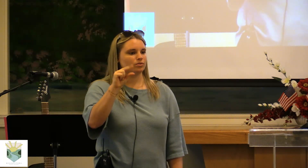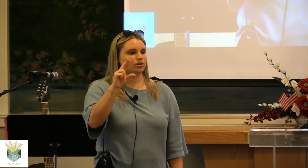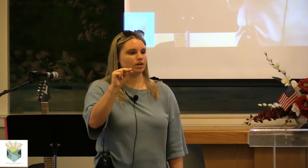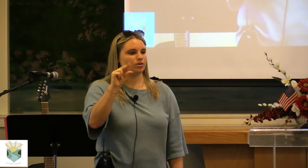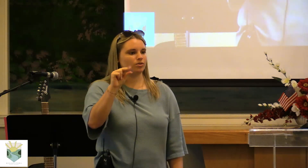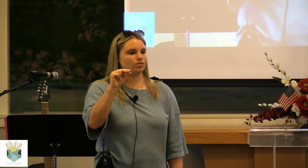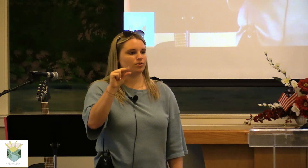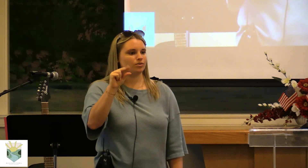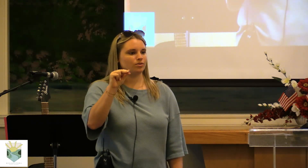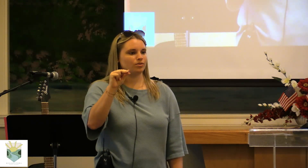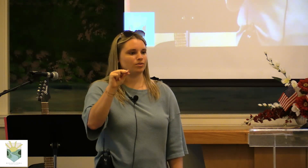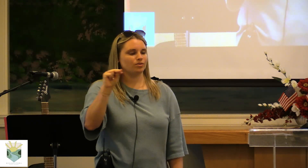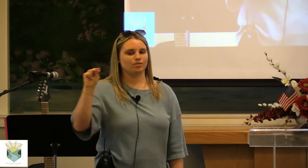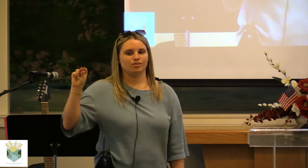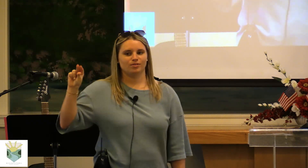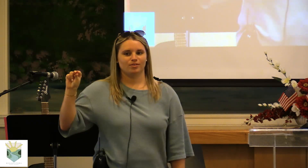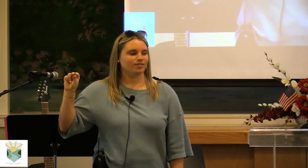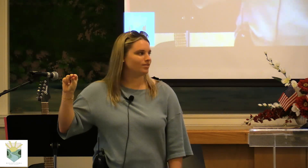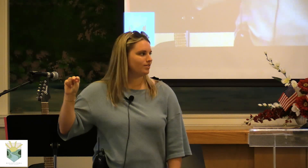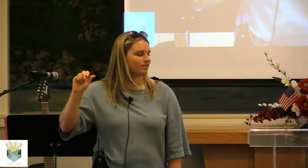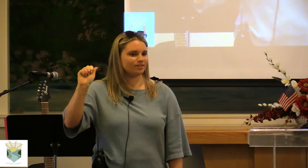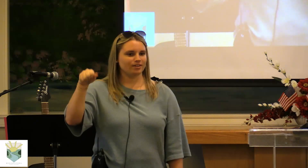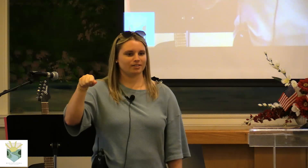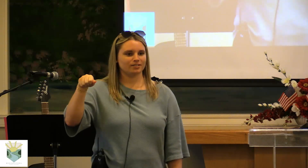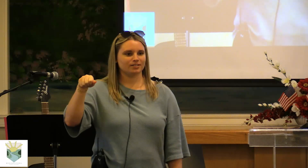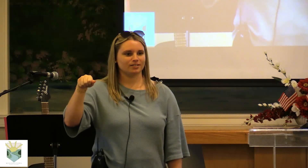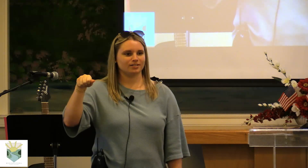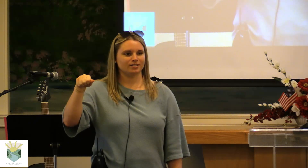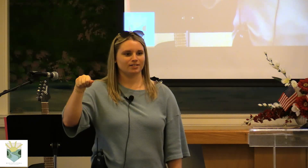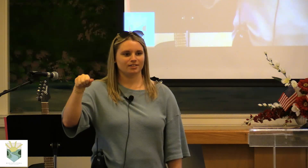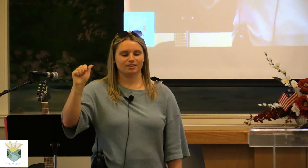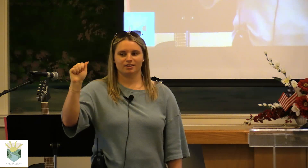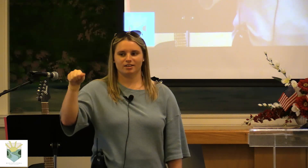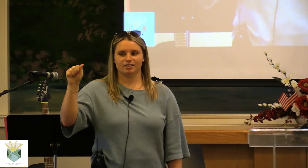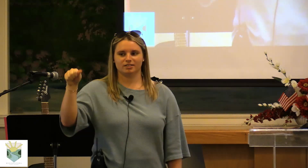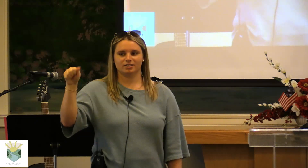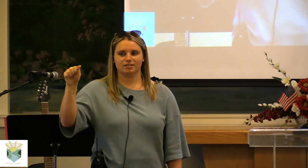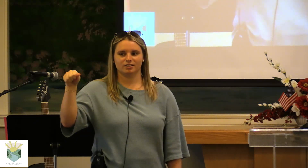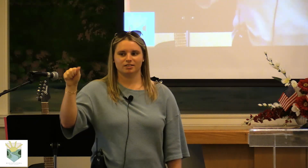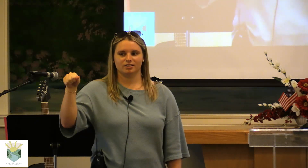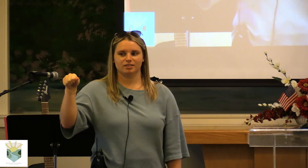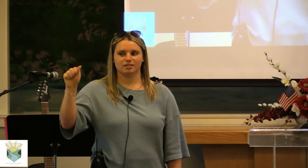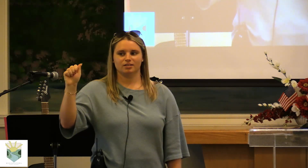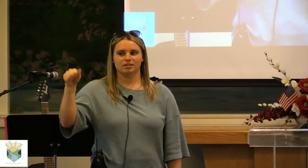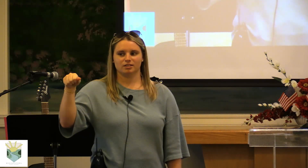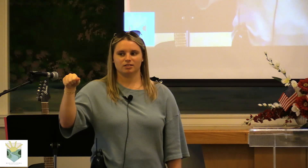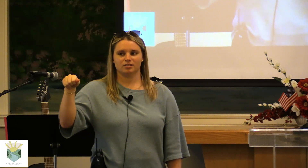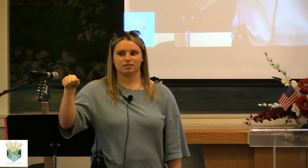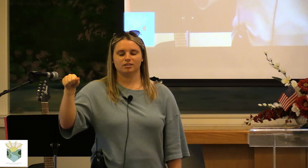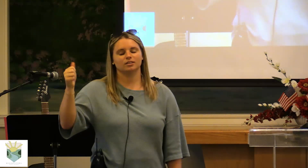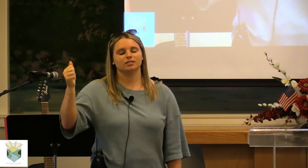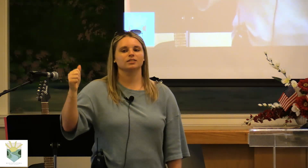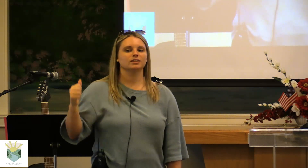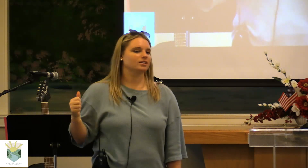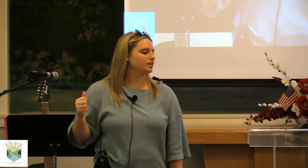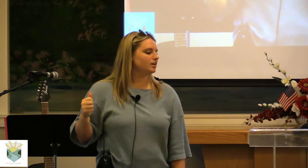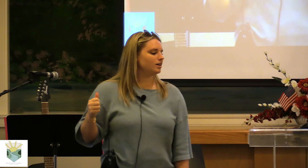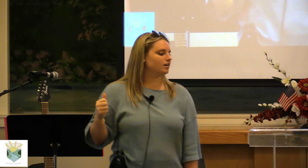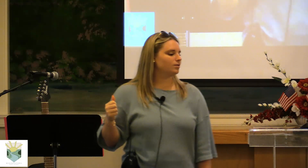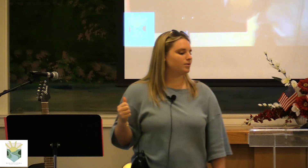No. What is yes? Yes. Yes. Yes. No. Yes. Yes. Yes. And